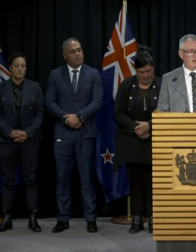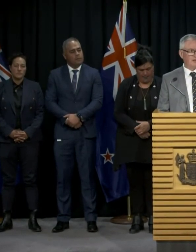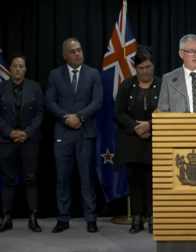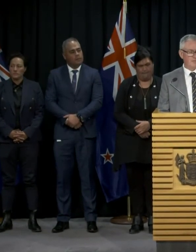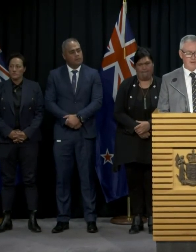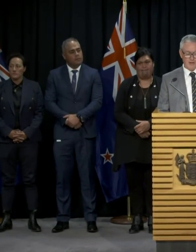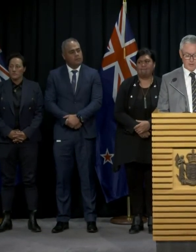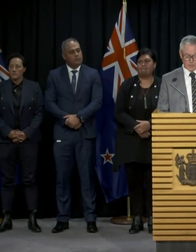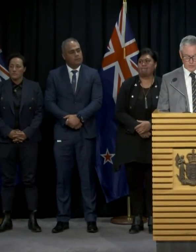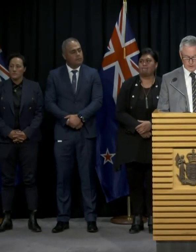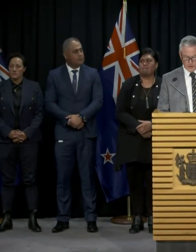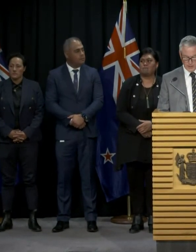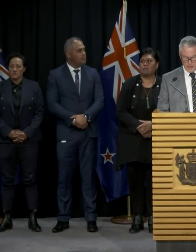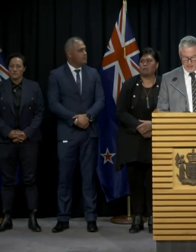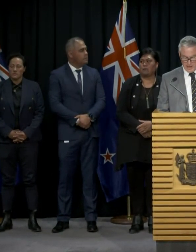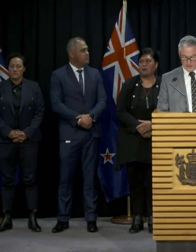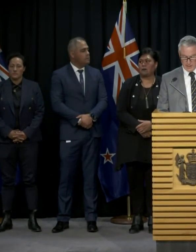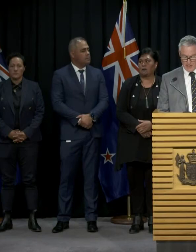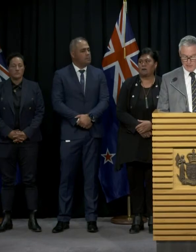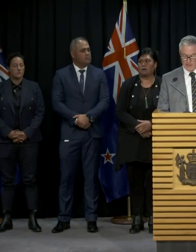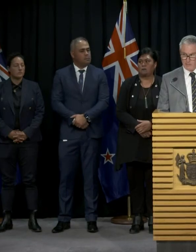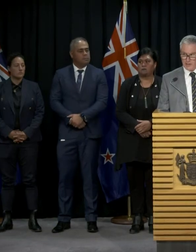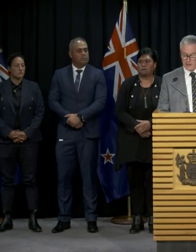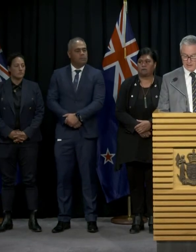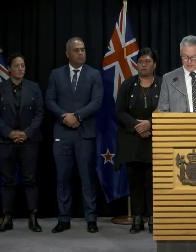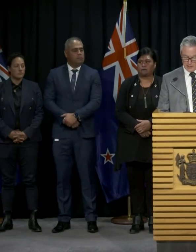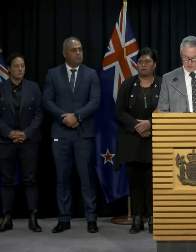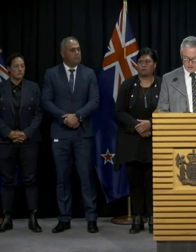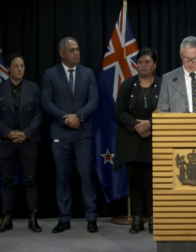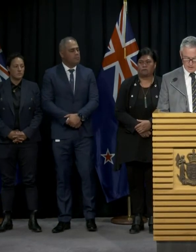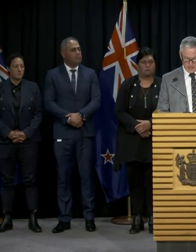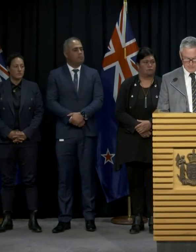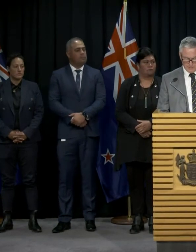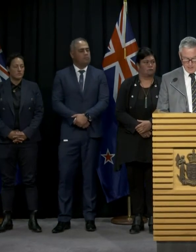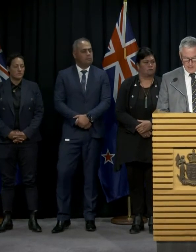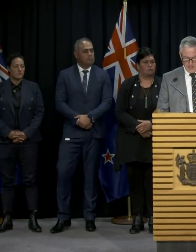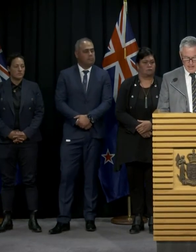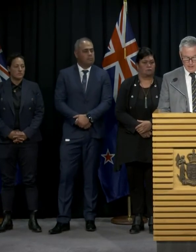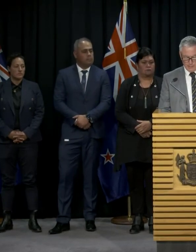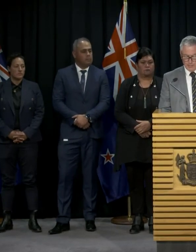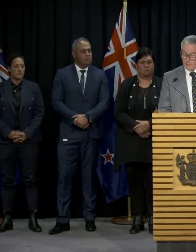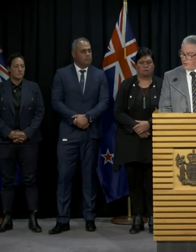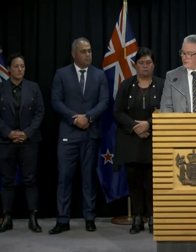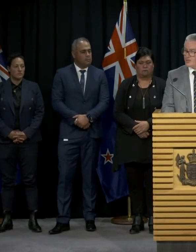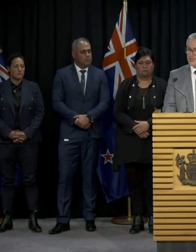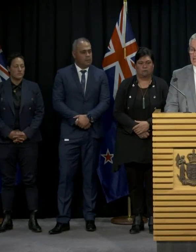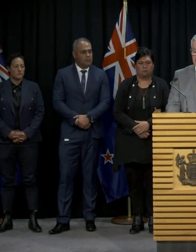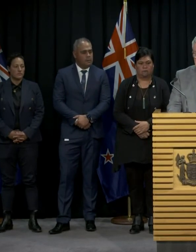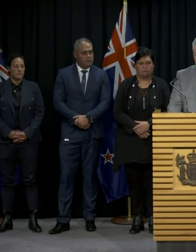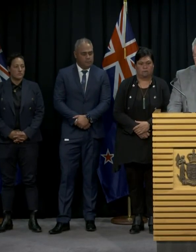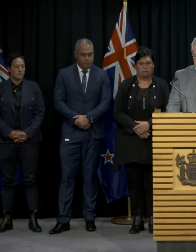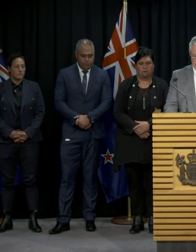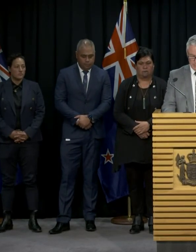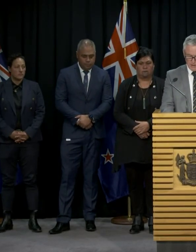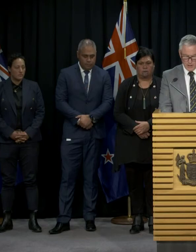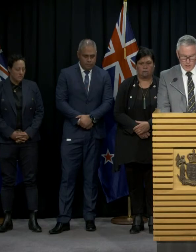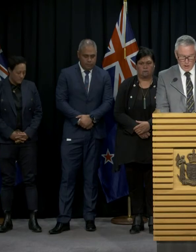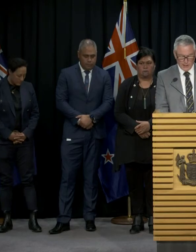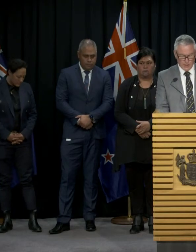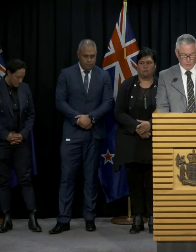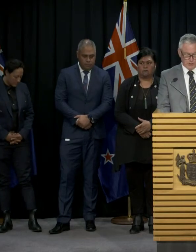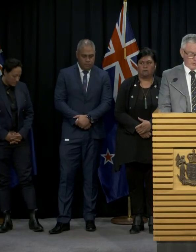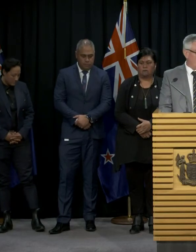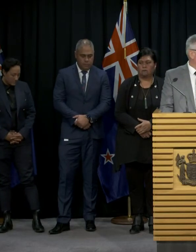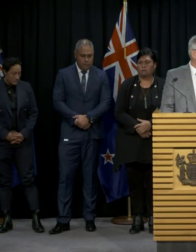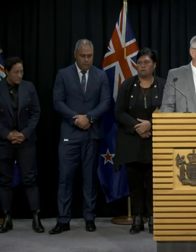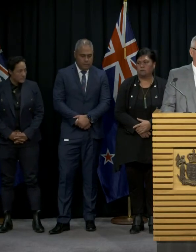trust in our Labour Māori caucus and this Labour government at the election this year. And I'm proud to stand here with my Māori